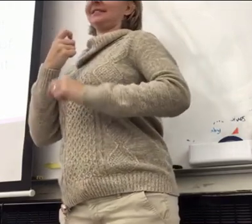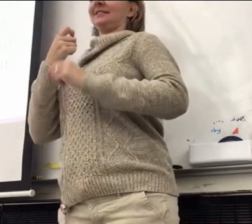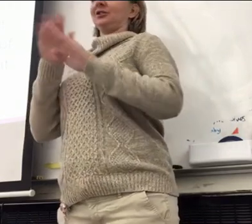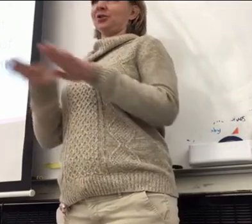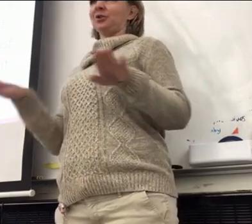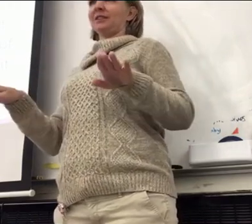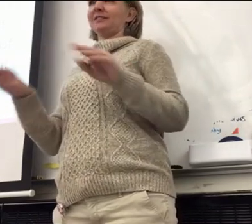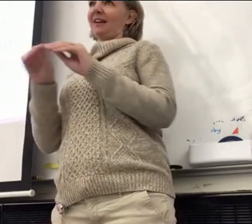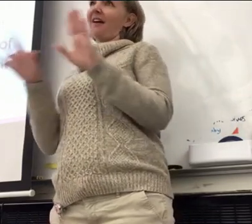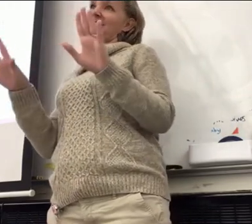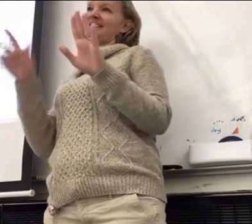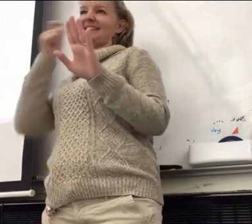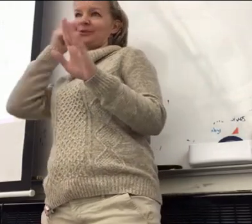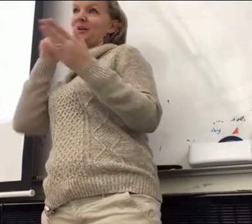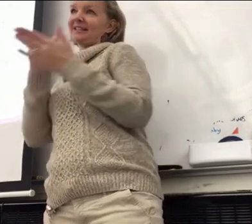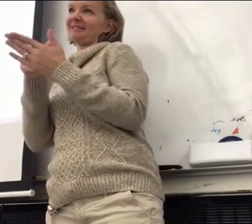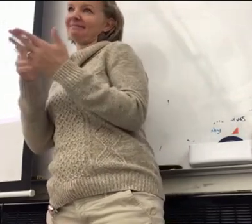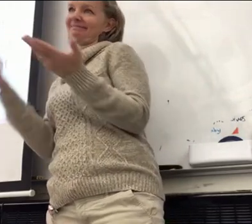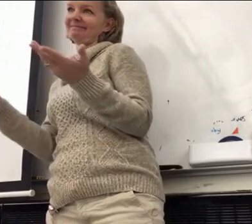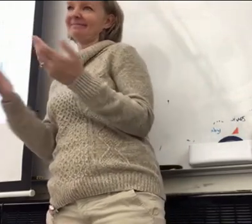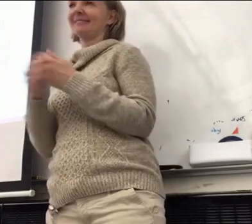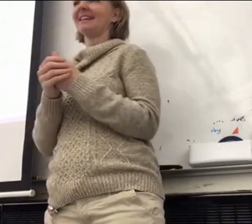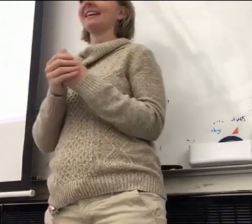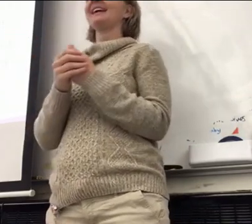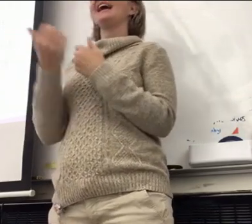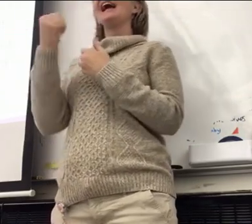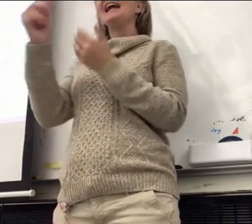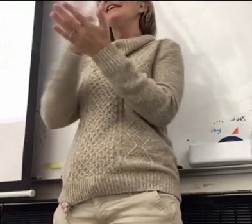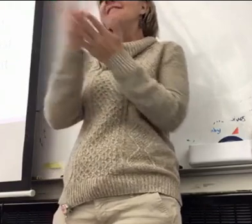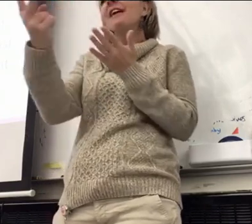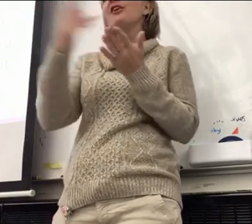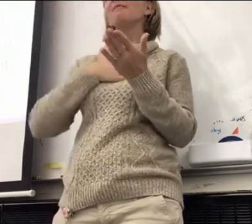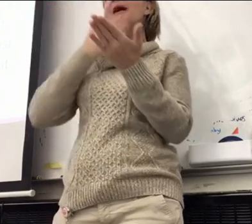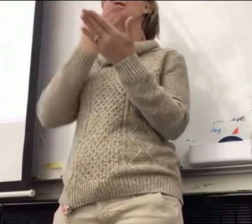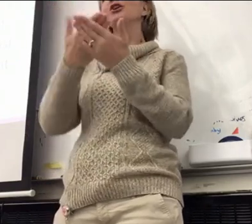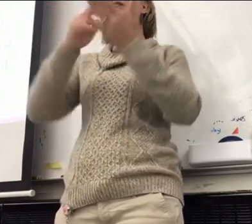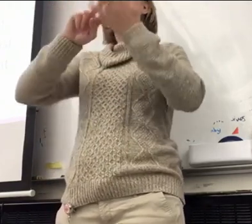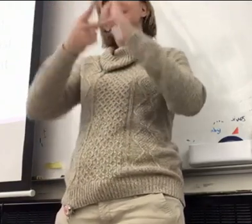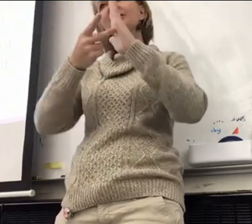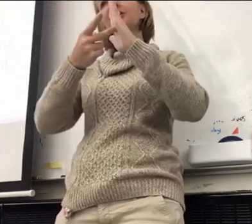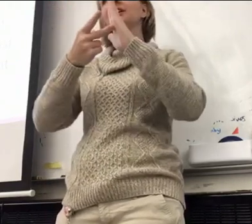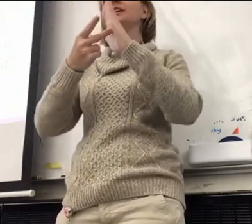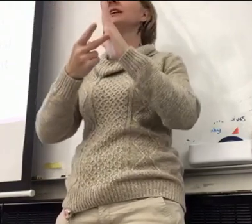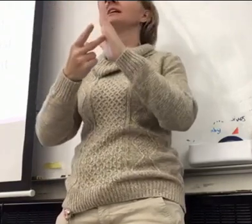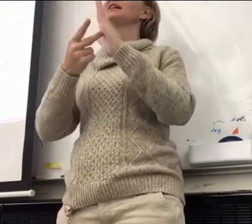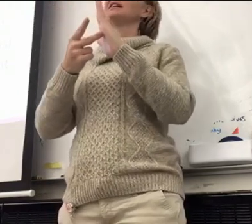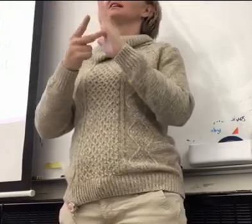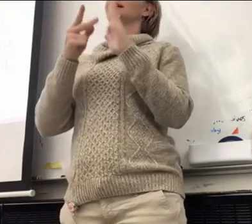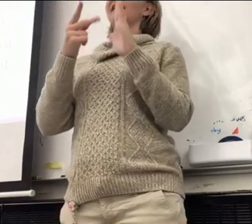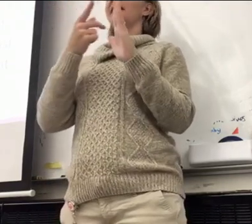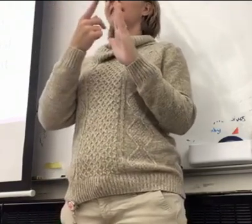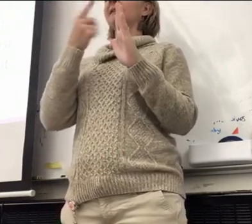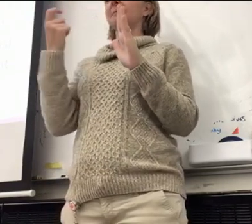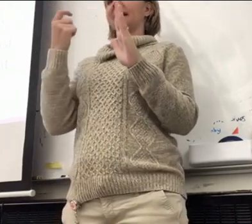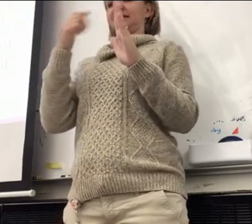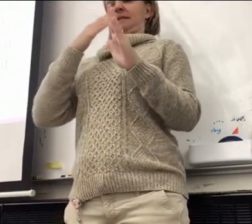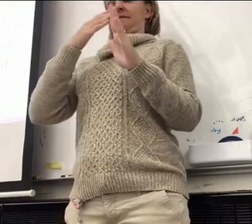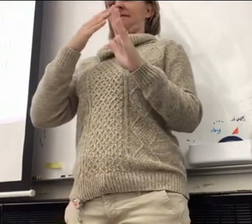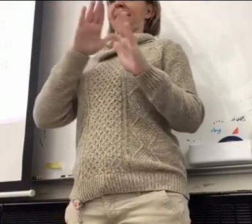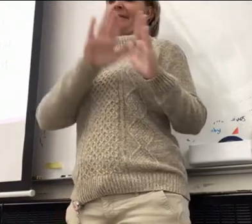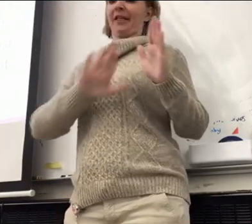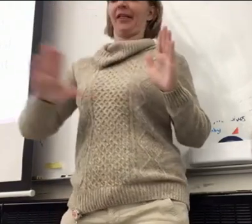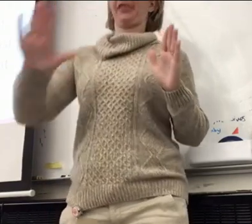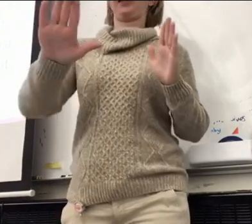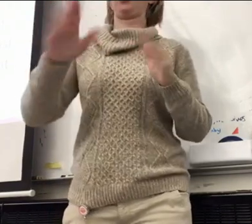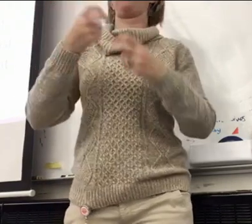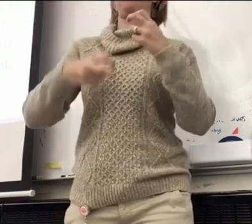Obviously, we have this nice little sense of racism here. And in any failure of my good intention arises, it will be attributable to their want of duty to themselves, not to me.